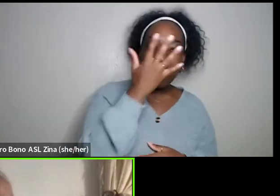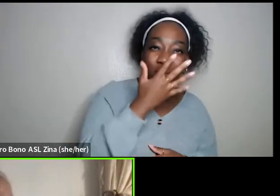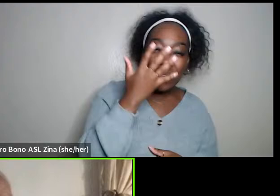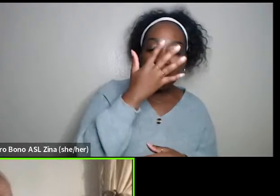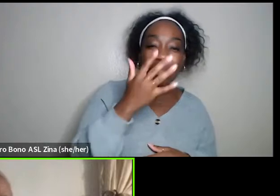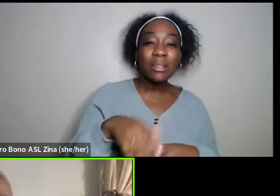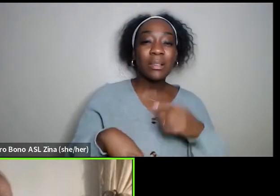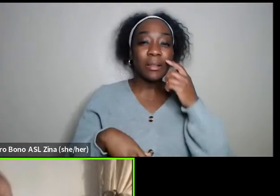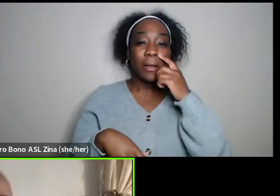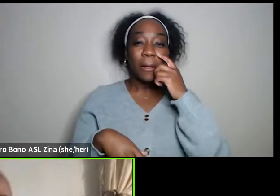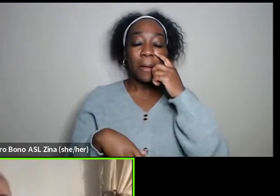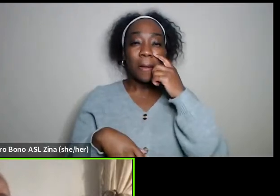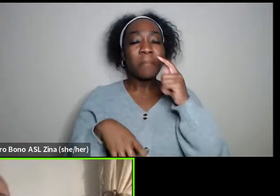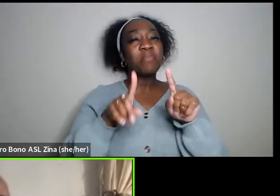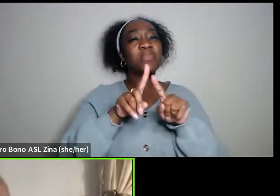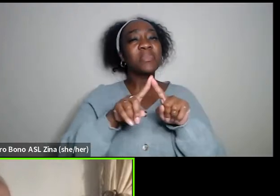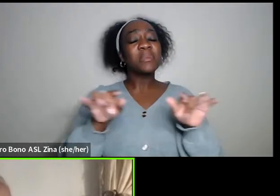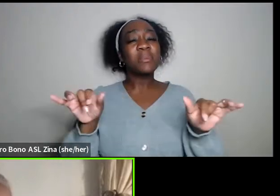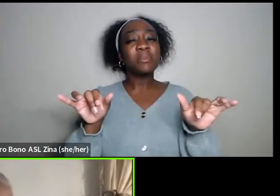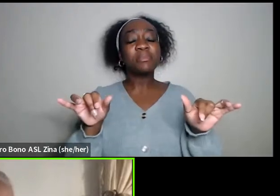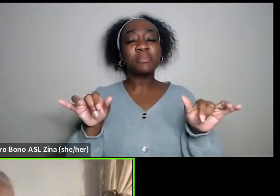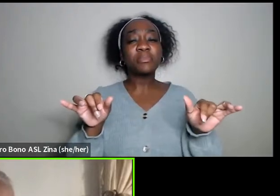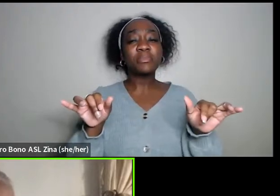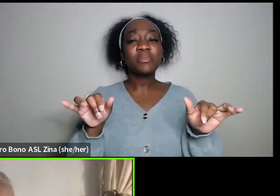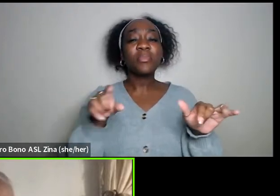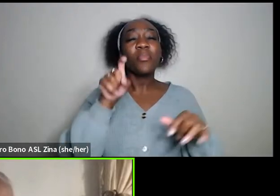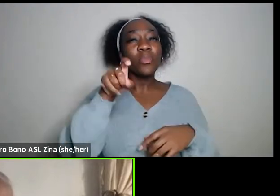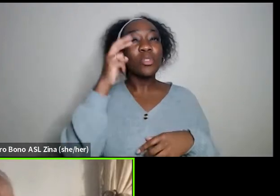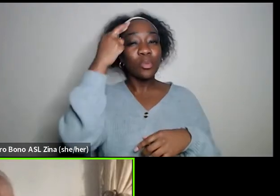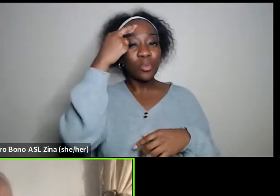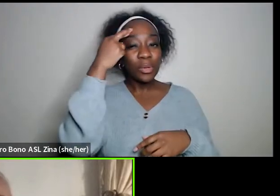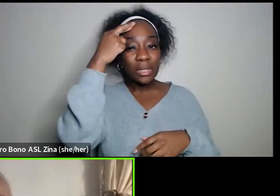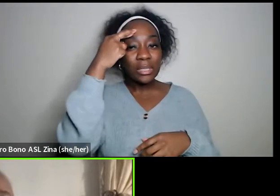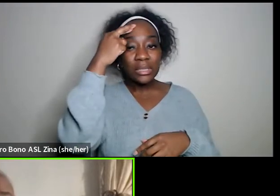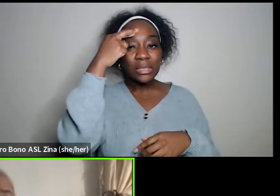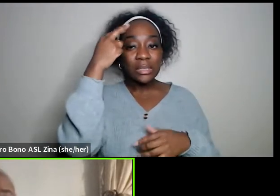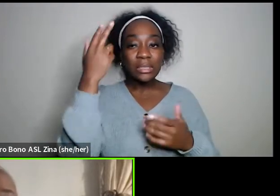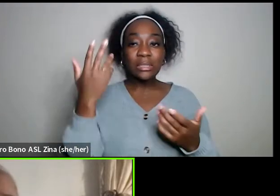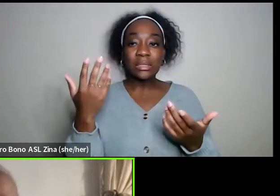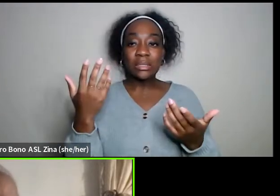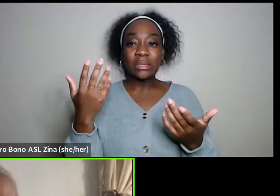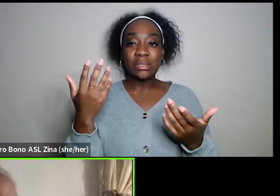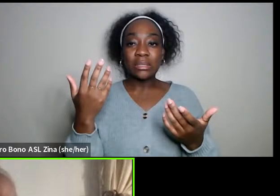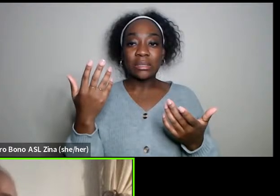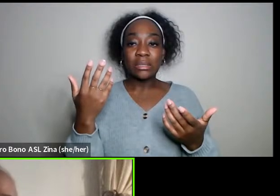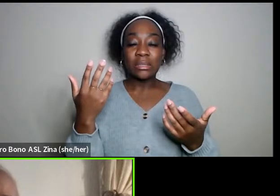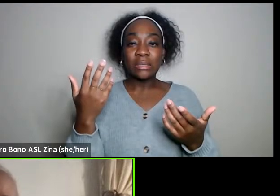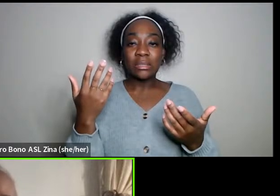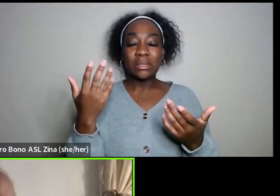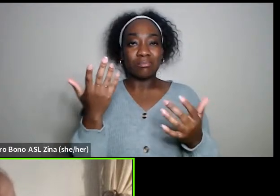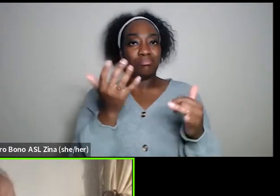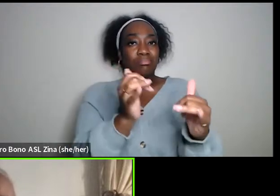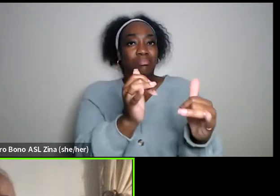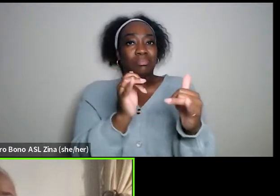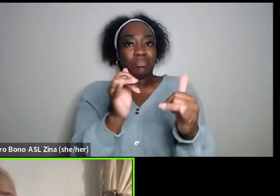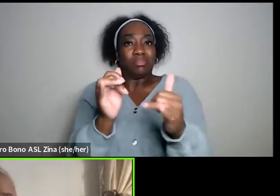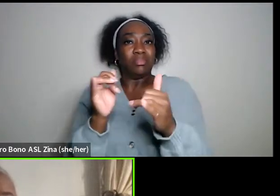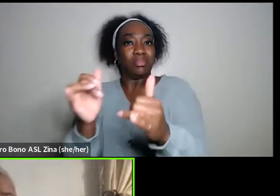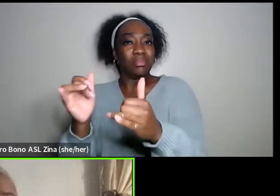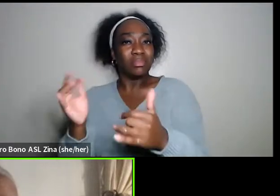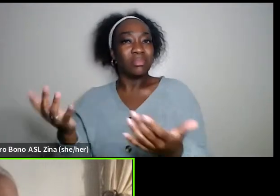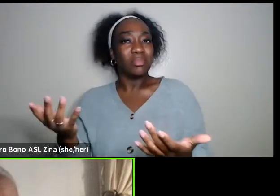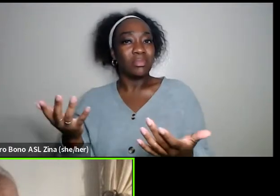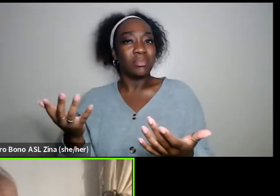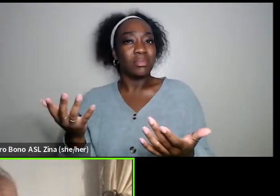also. But at the same time, realize that we are you. You understand? We